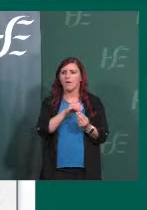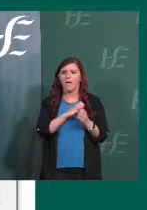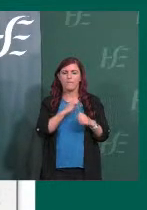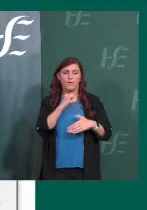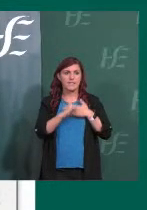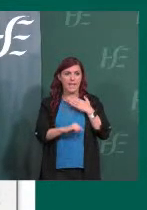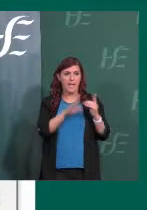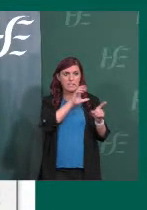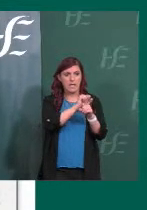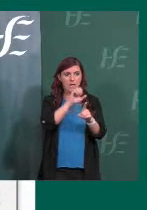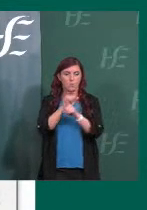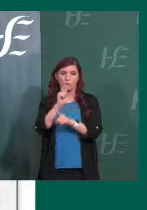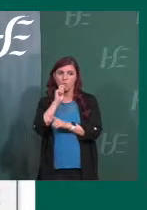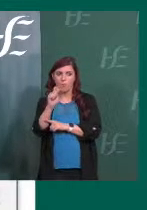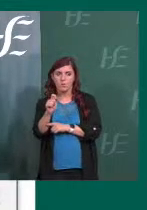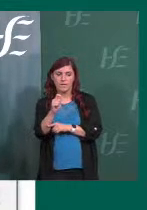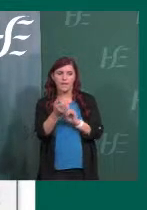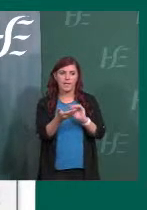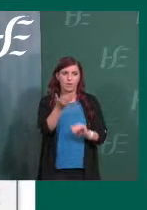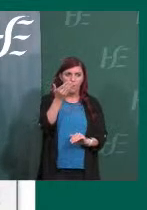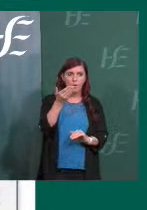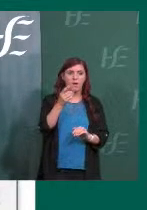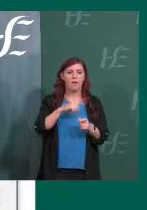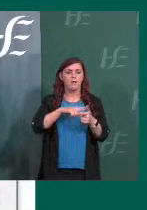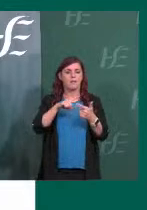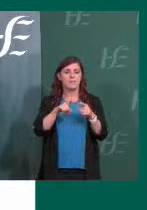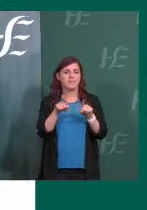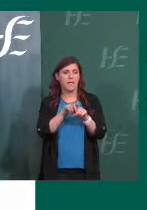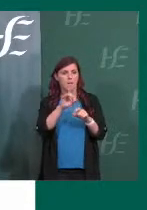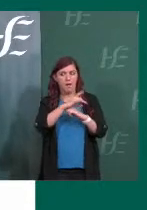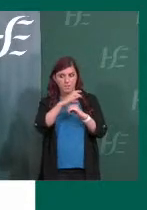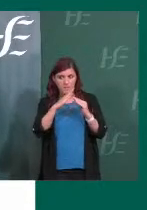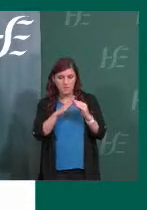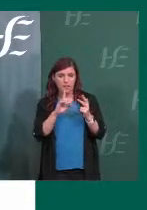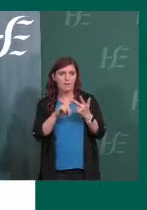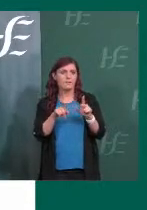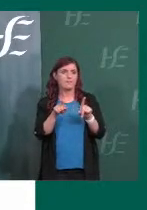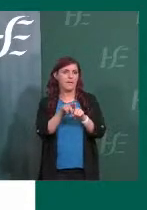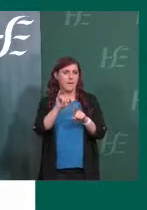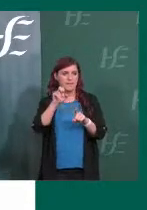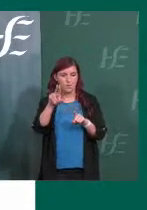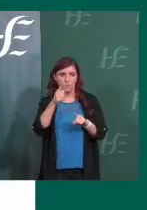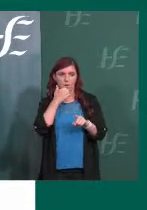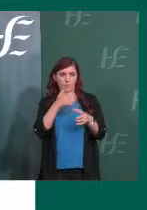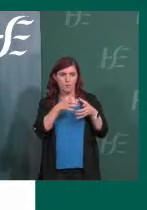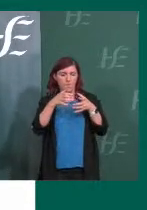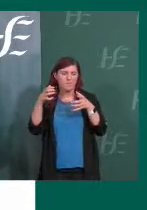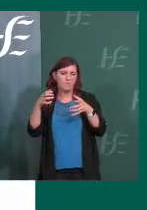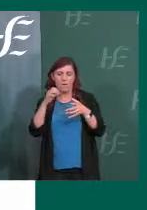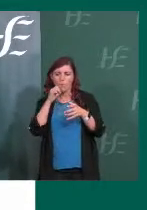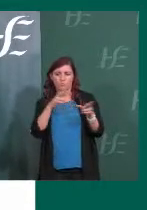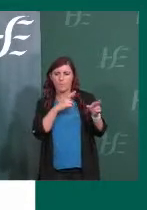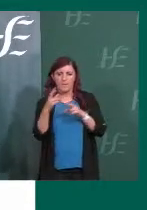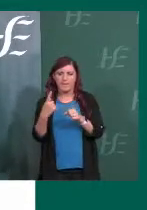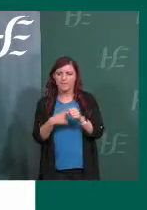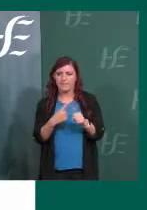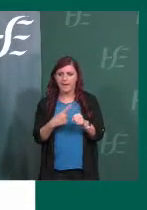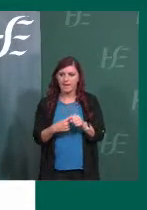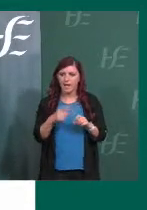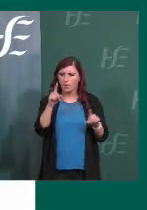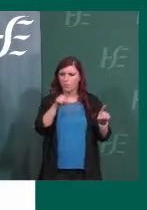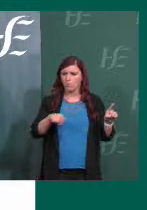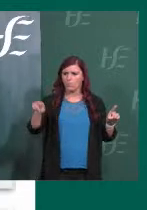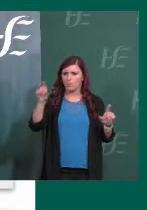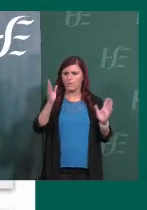increased, and we've seen the increase in hospitalization and ICU that Paul referred to. So I won't dwell on that. And again, this has been touched on in relation to very